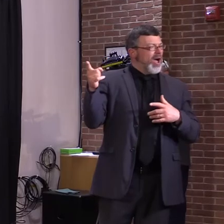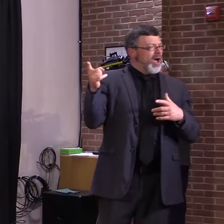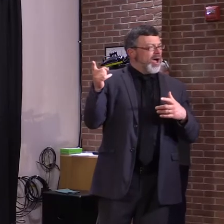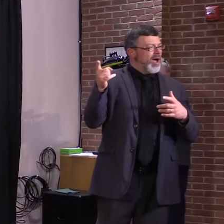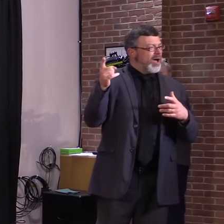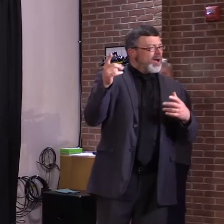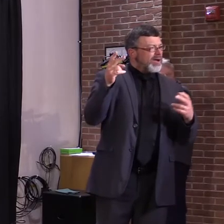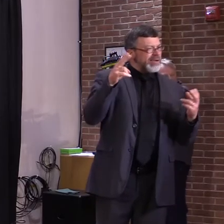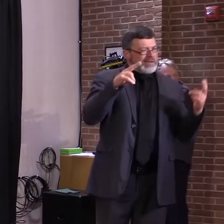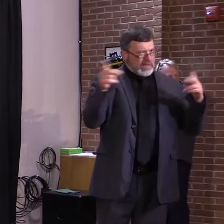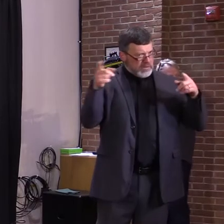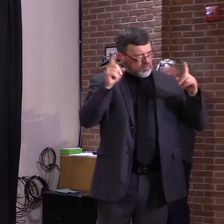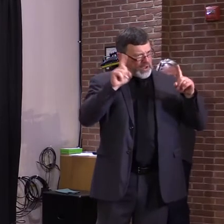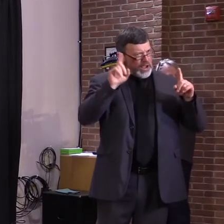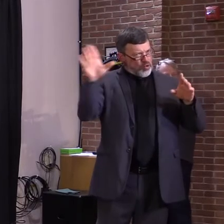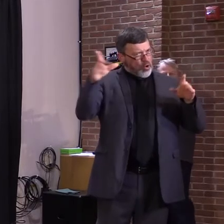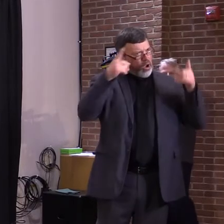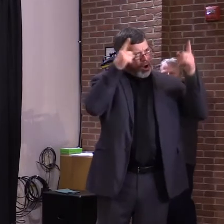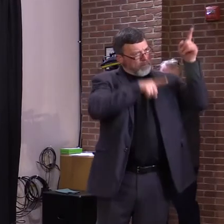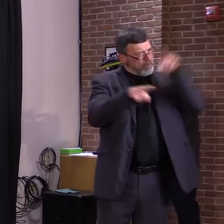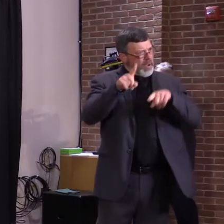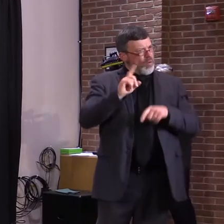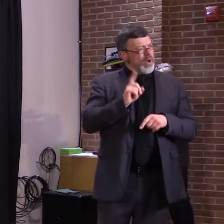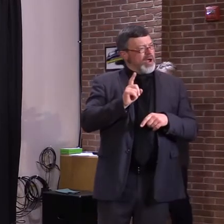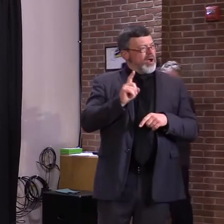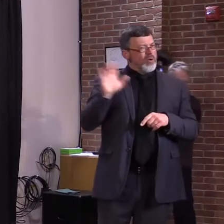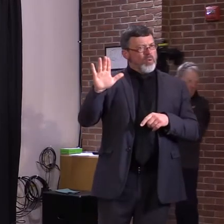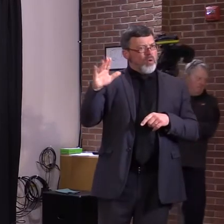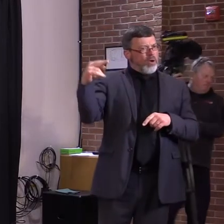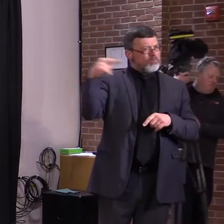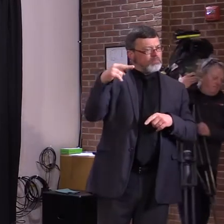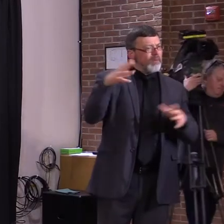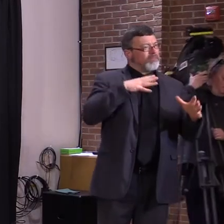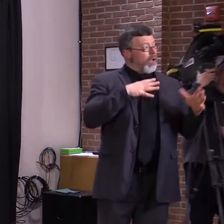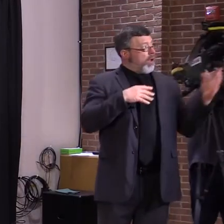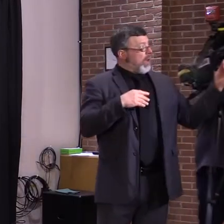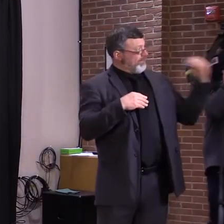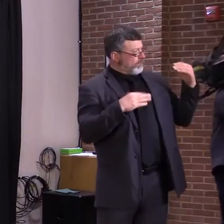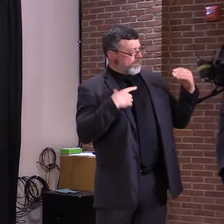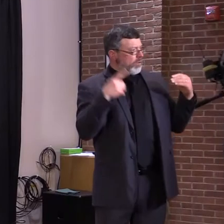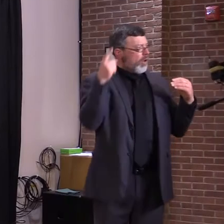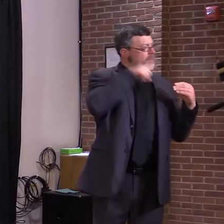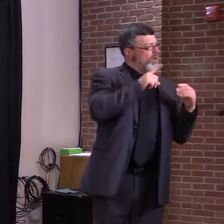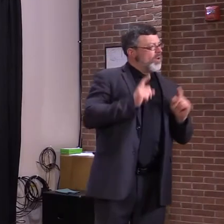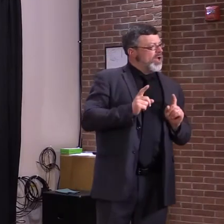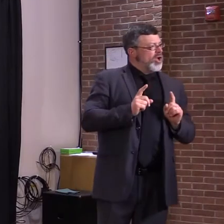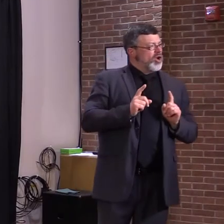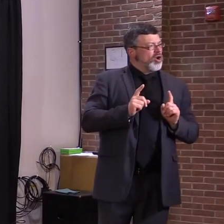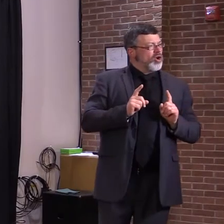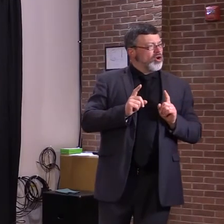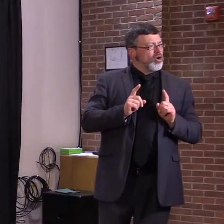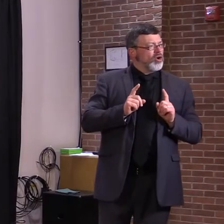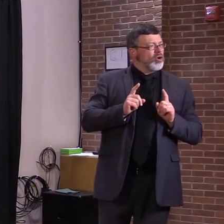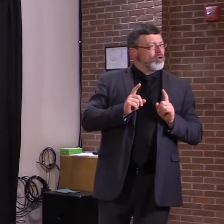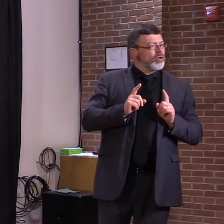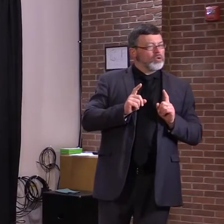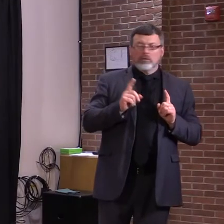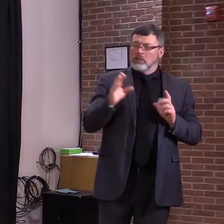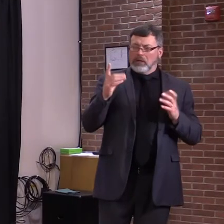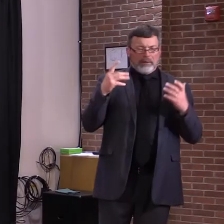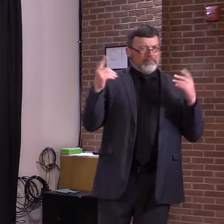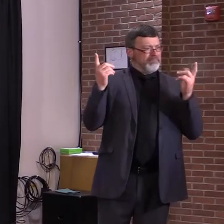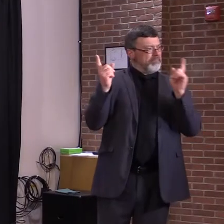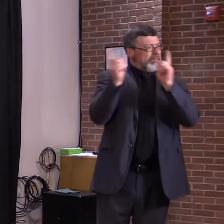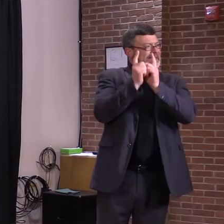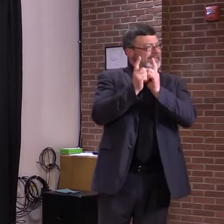to that. They feel like they've gone far enough where the bills now represent something you should support. Just